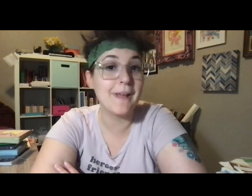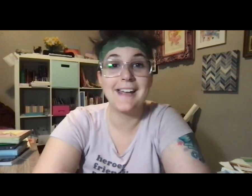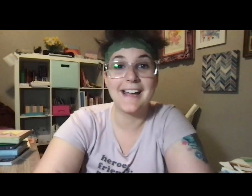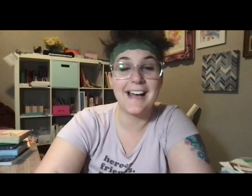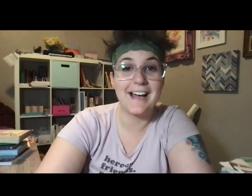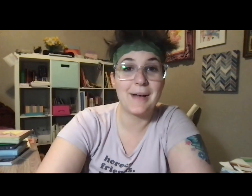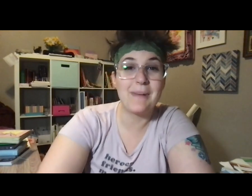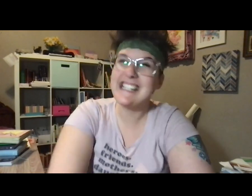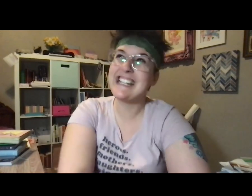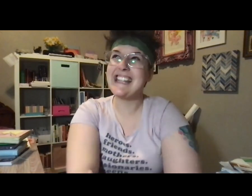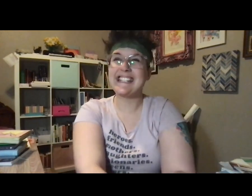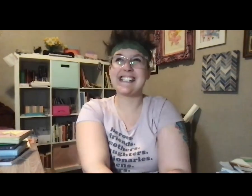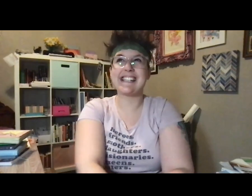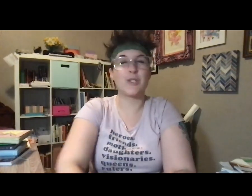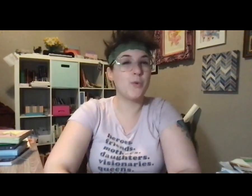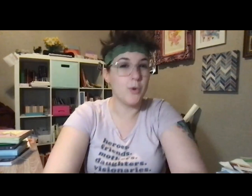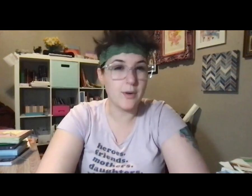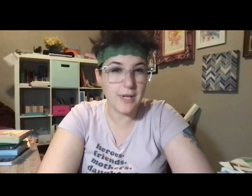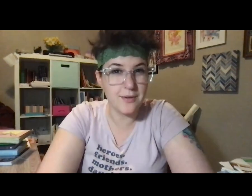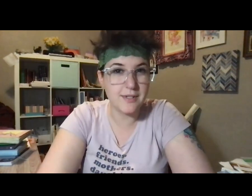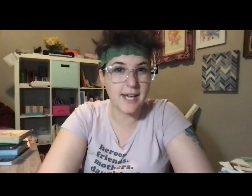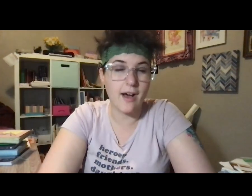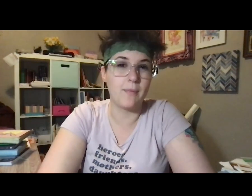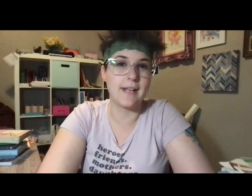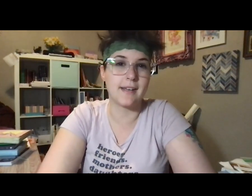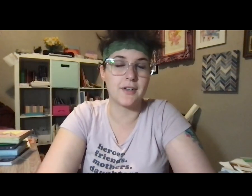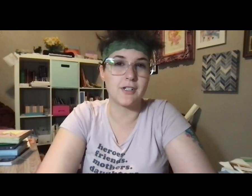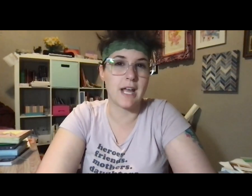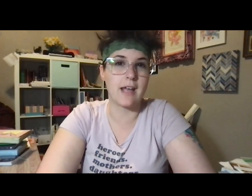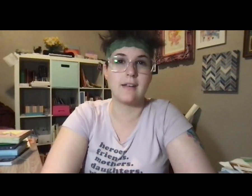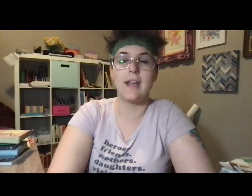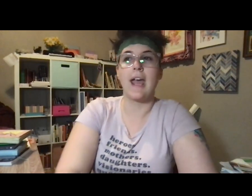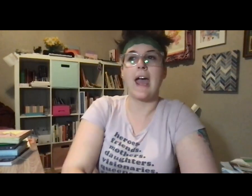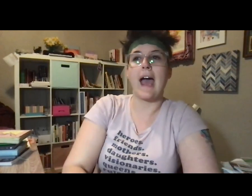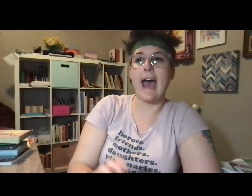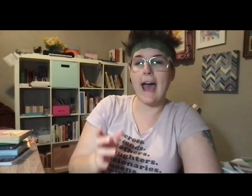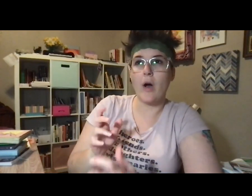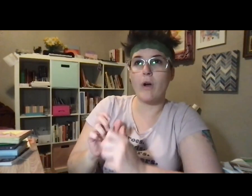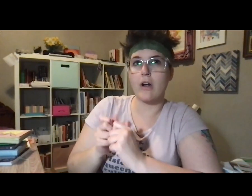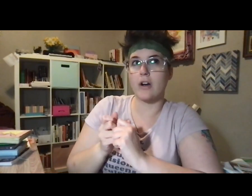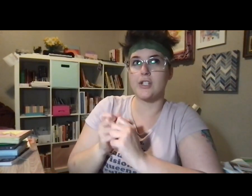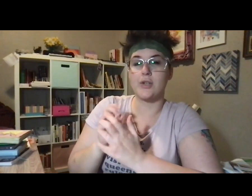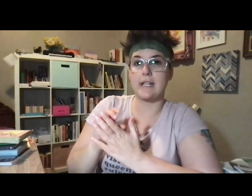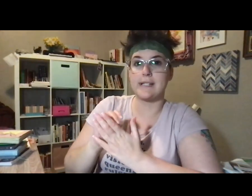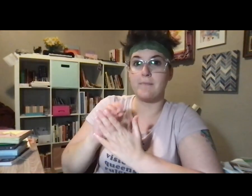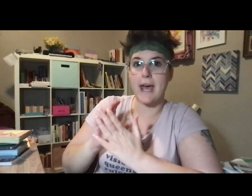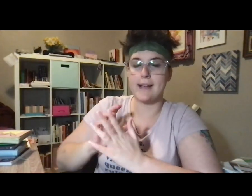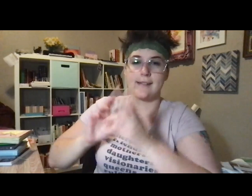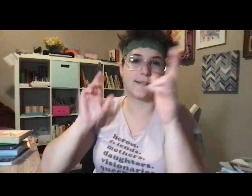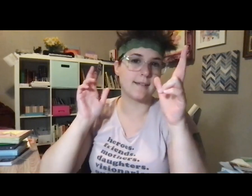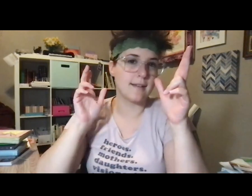continuum. Basically, this is a tool that we use to help us understand how are our